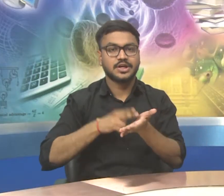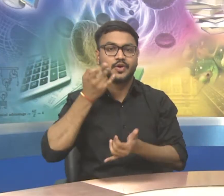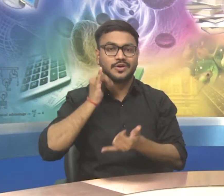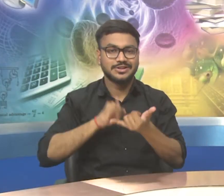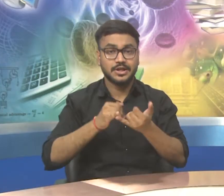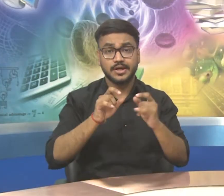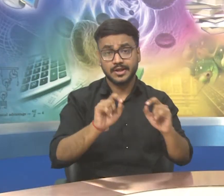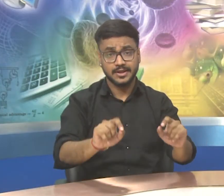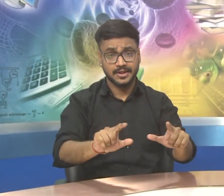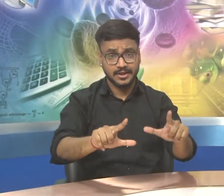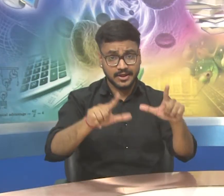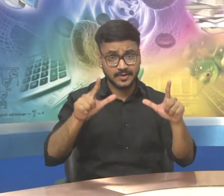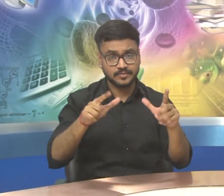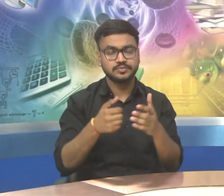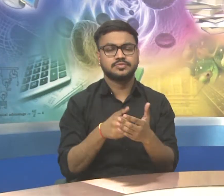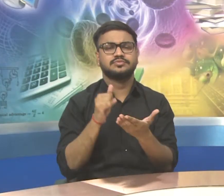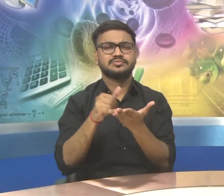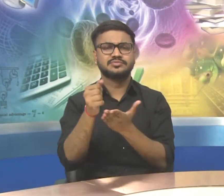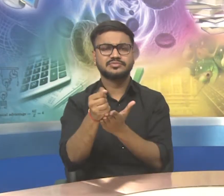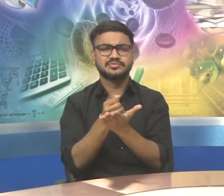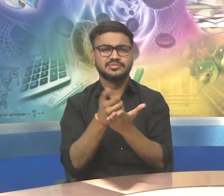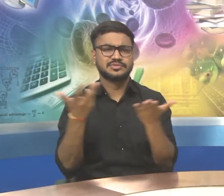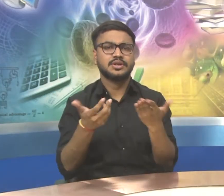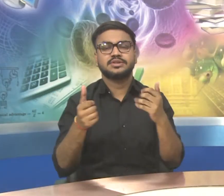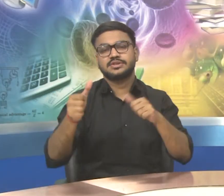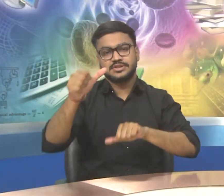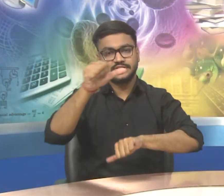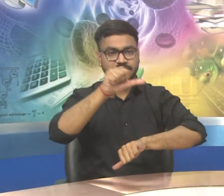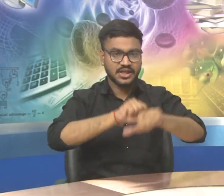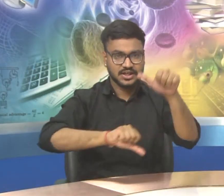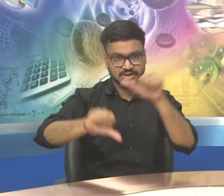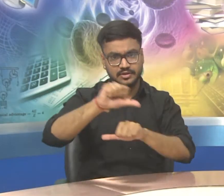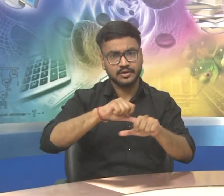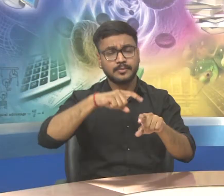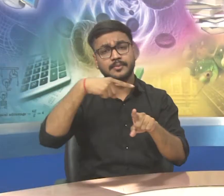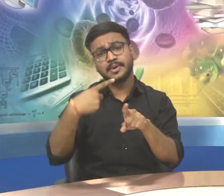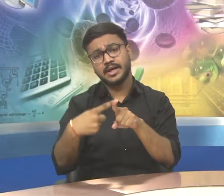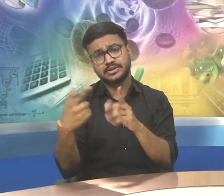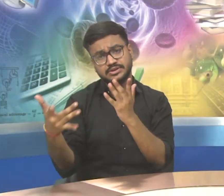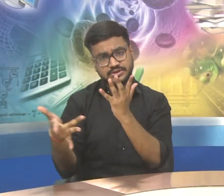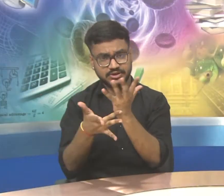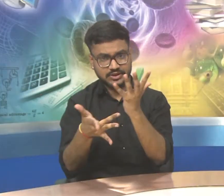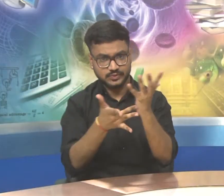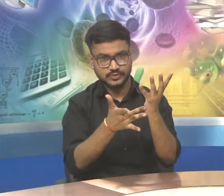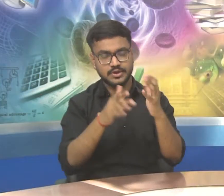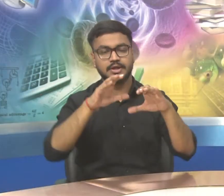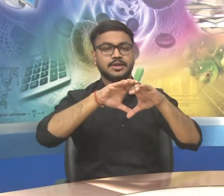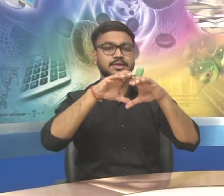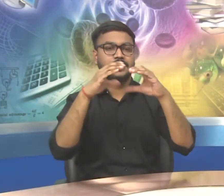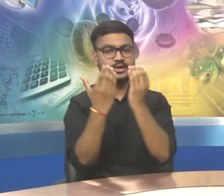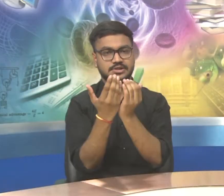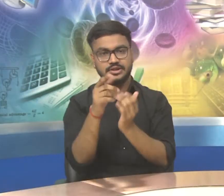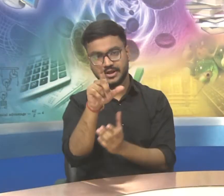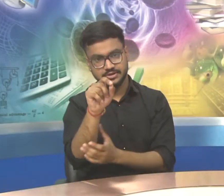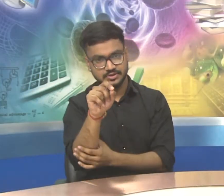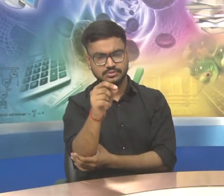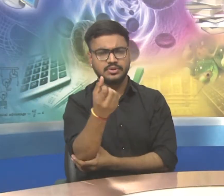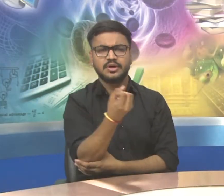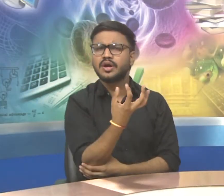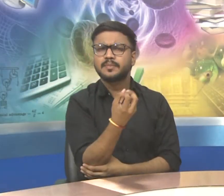Welcome to NIOS live classes. Subject Science and Technology.